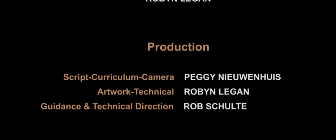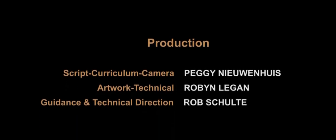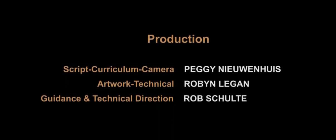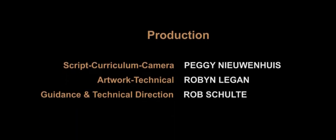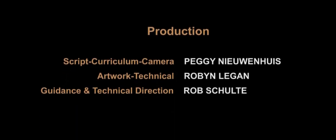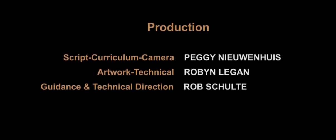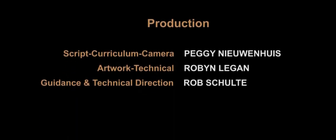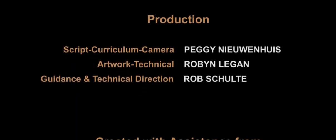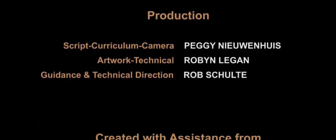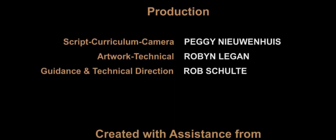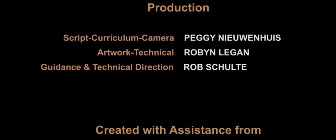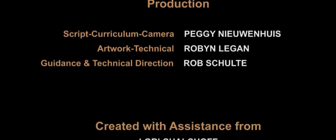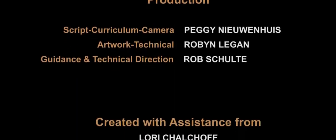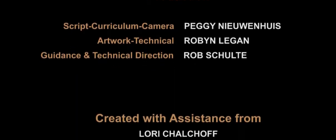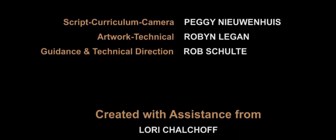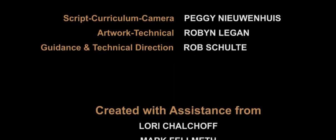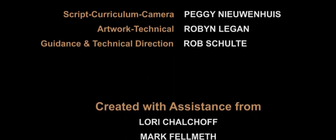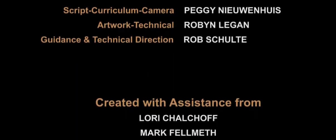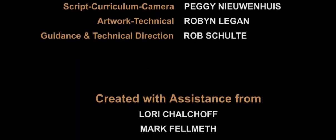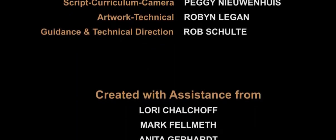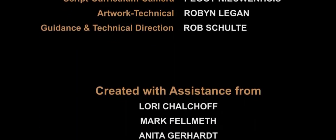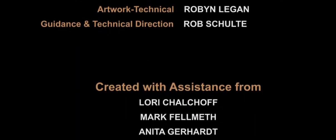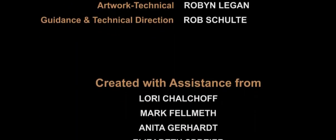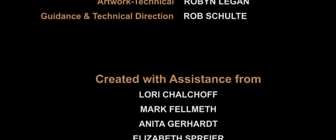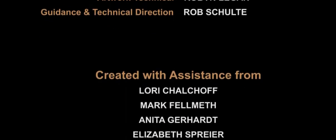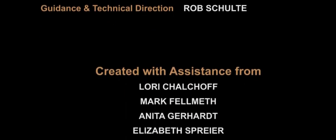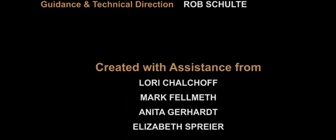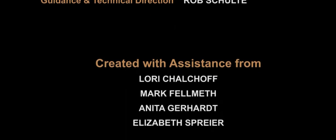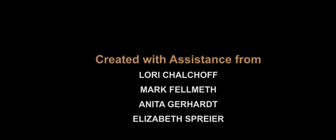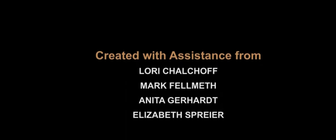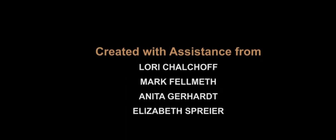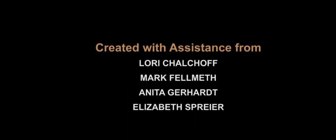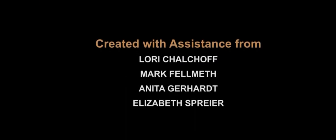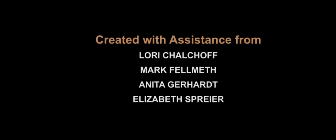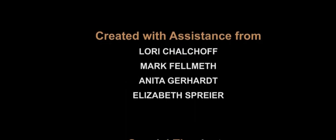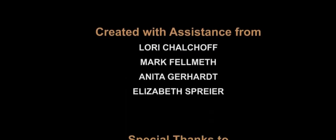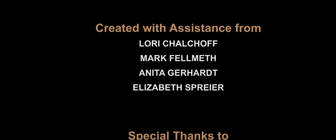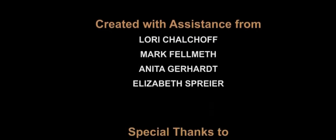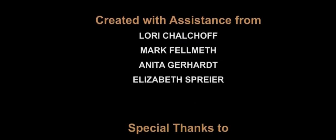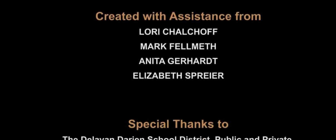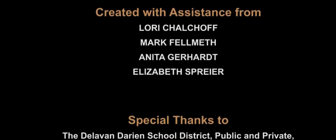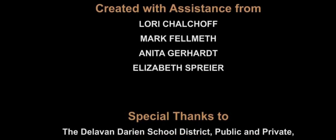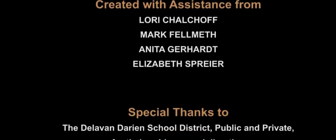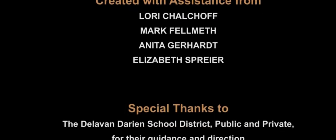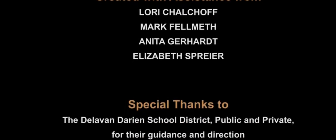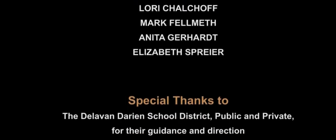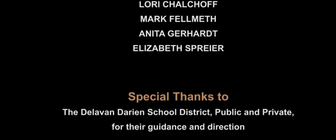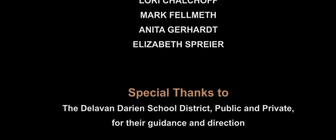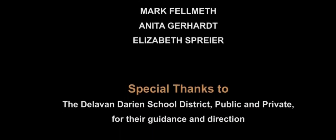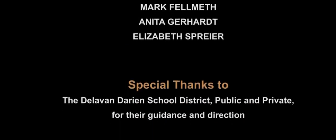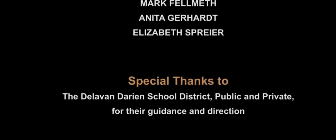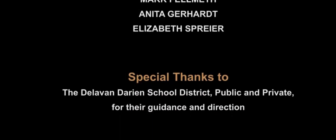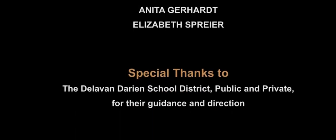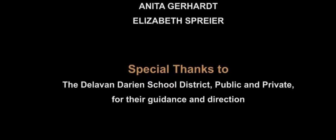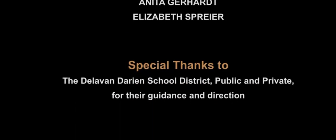kind to others, be kind to others, be kind to others. The rules on the bus say be kind to others